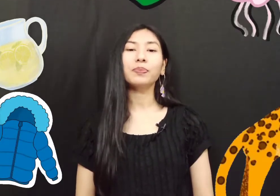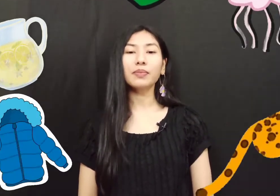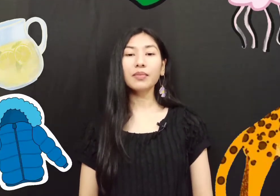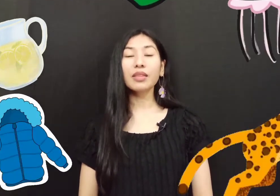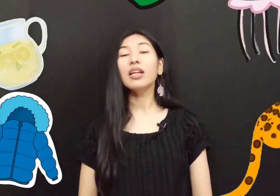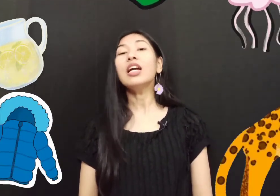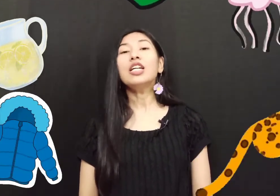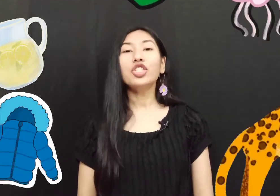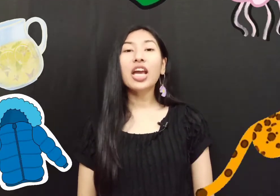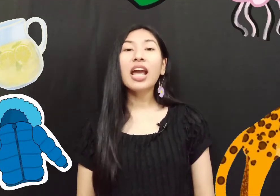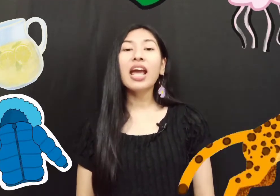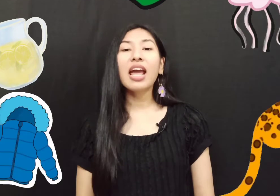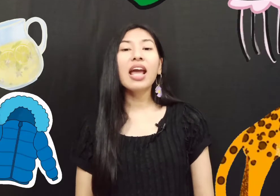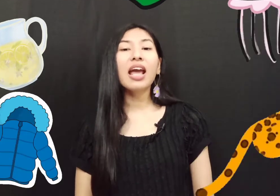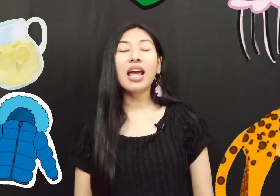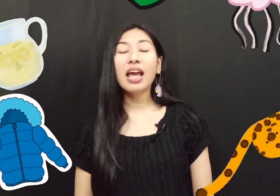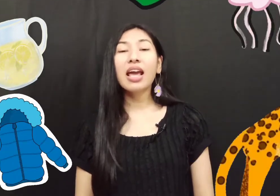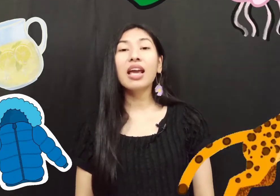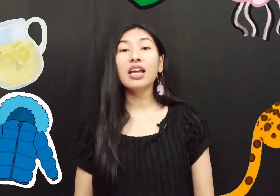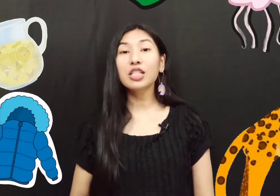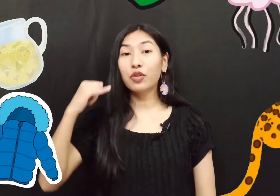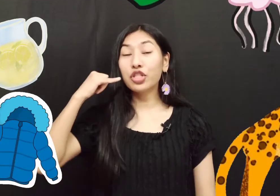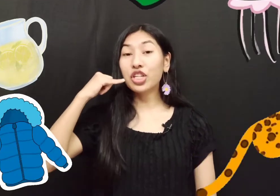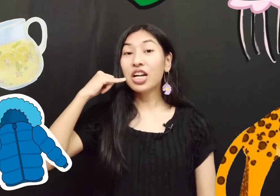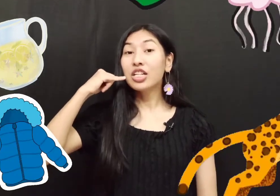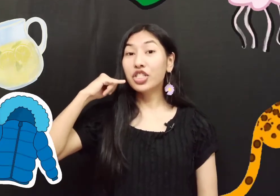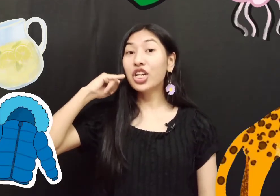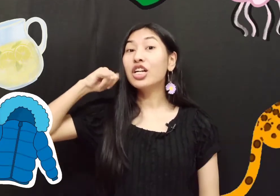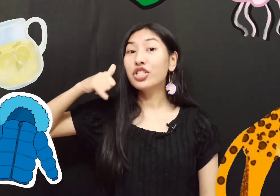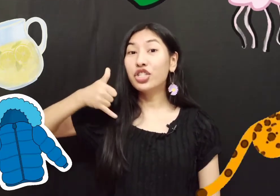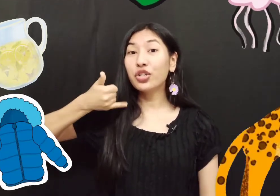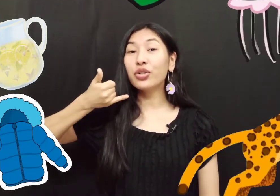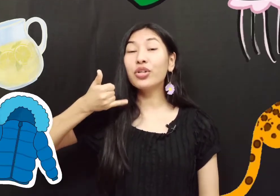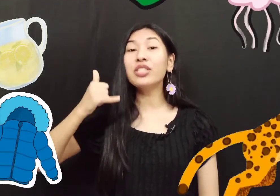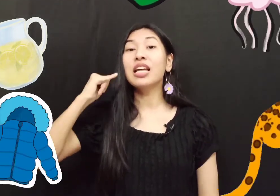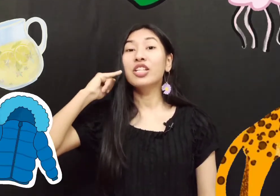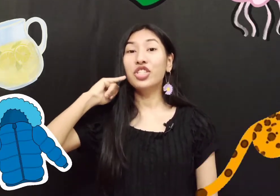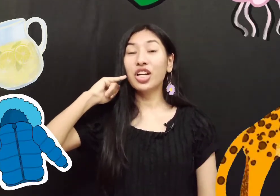me. J is for juice. Juice.